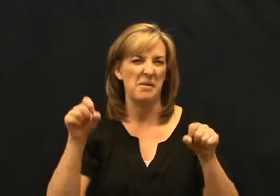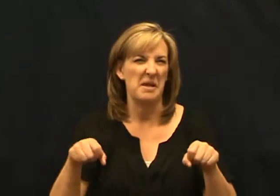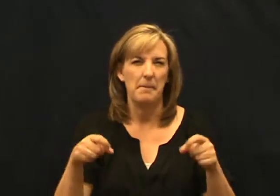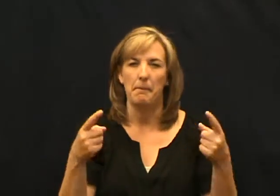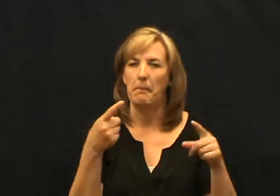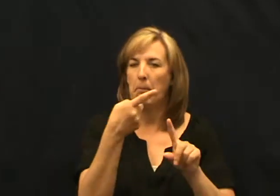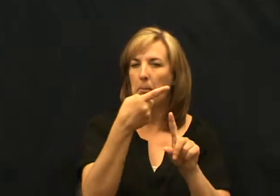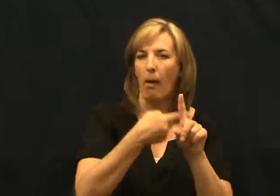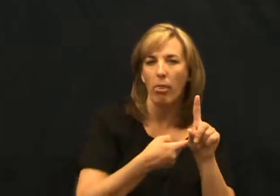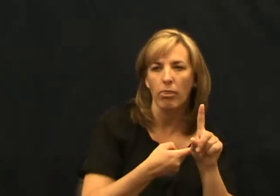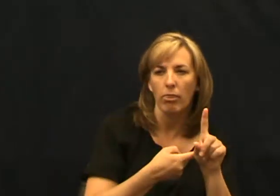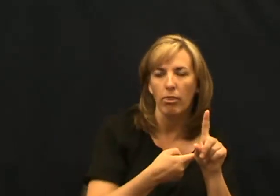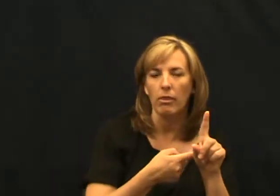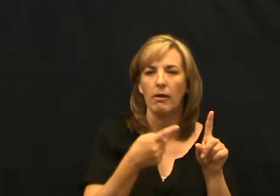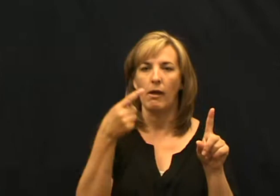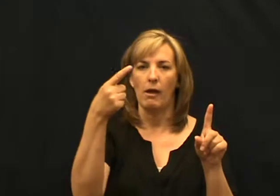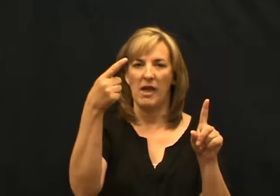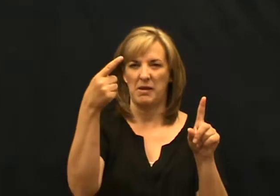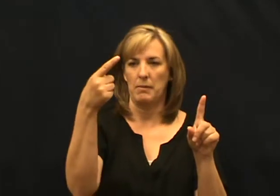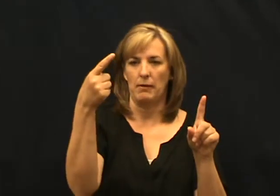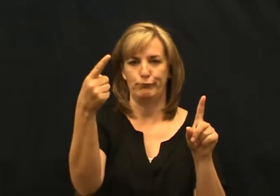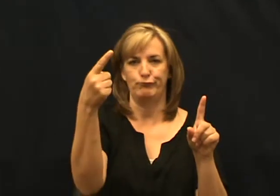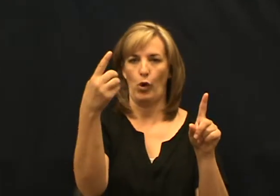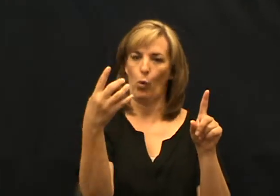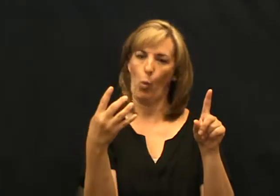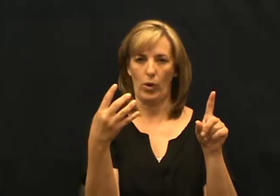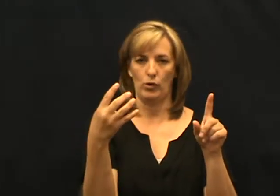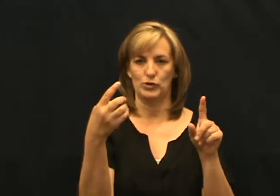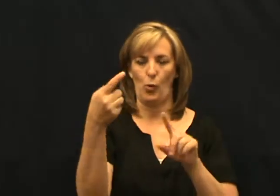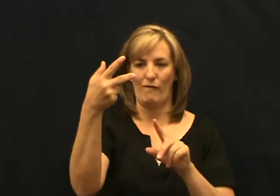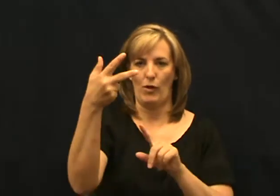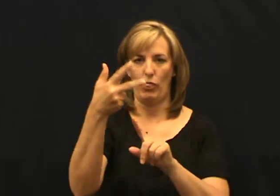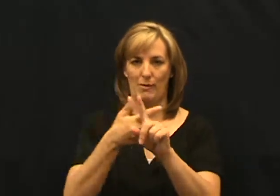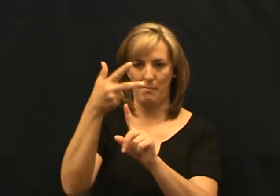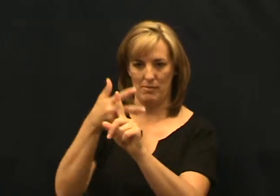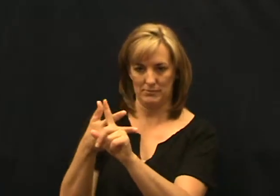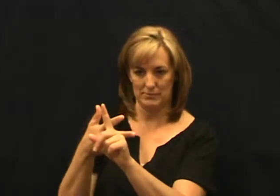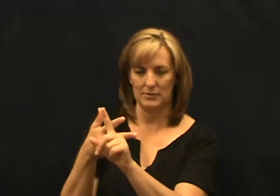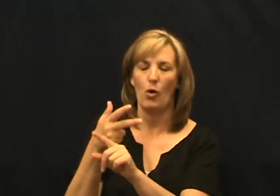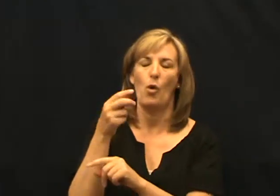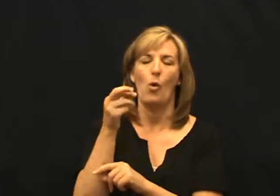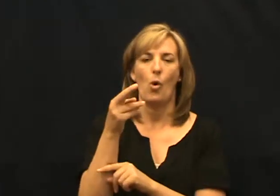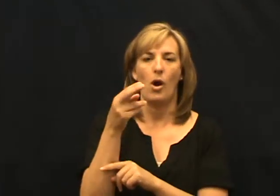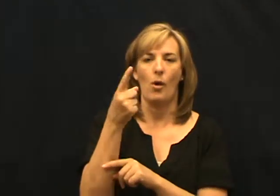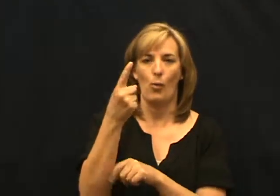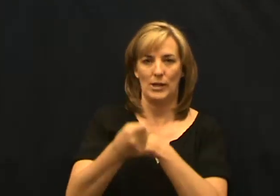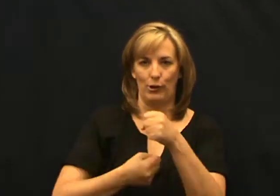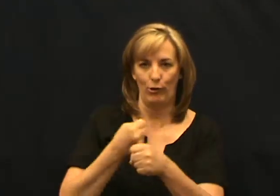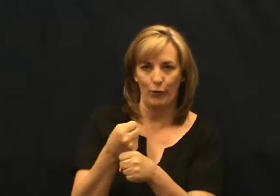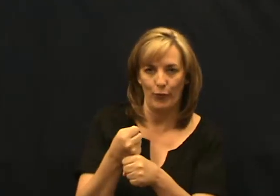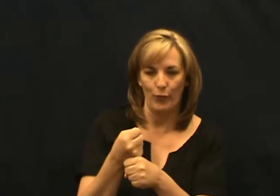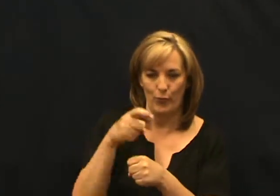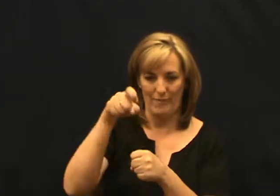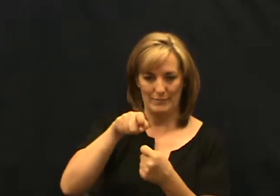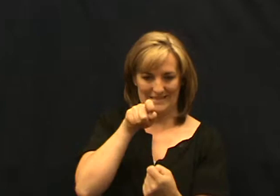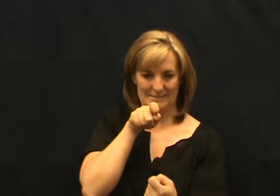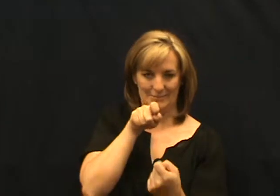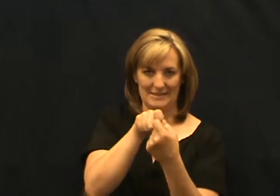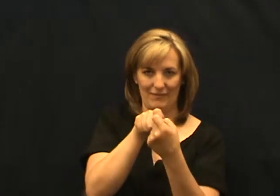year, something like that, and we have to be very specific to designate that period of time in that income